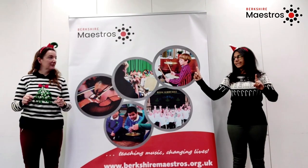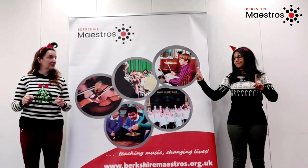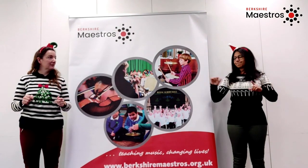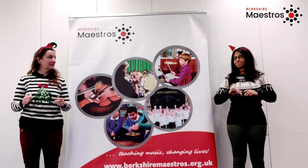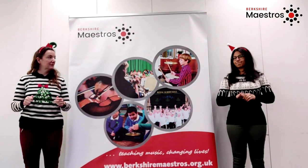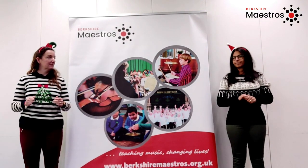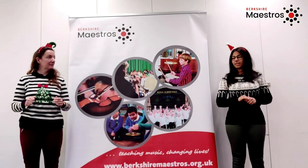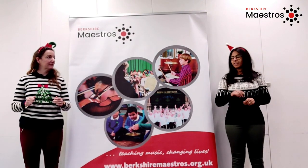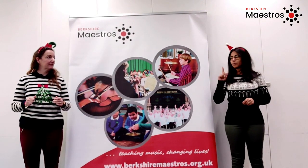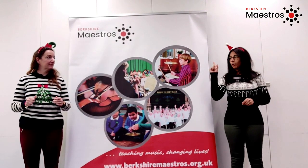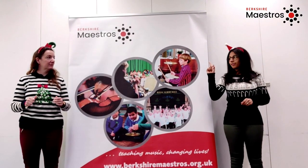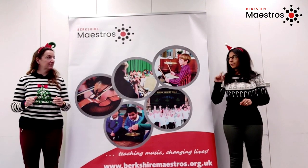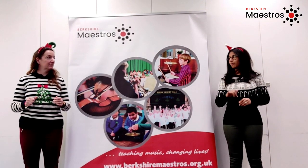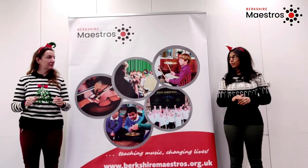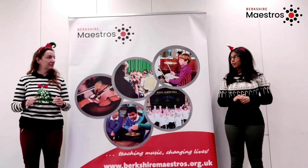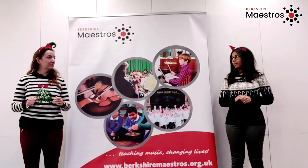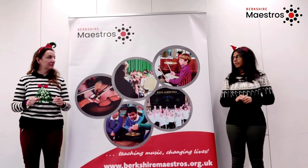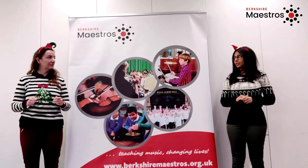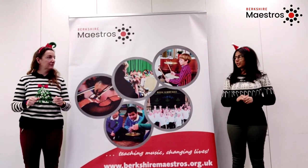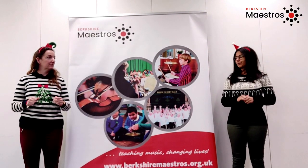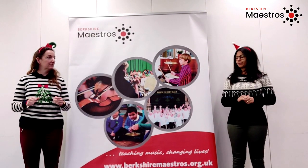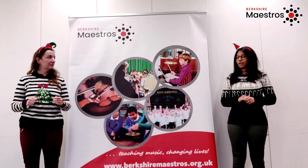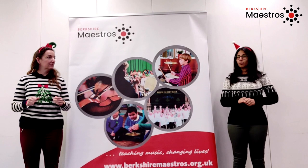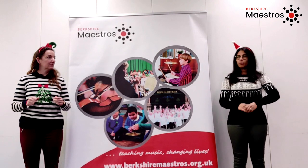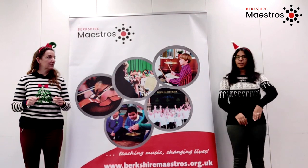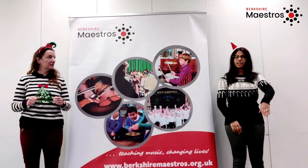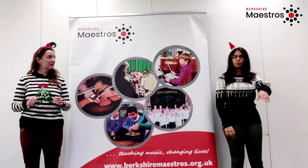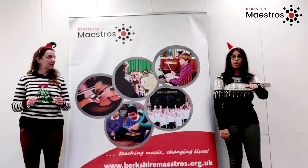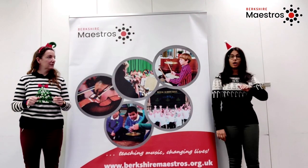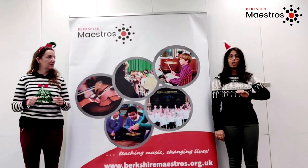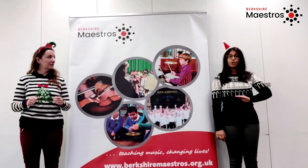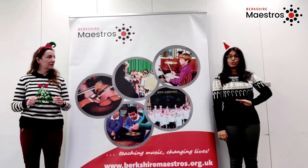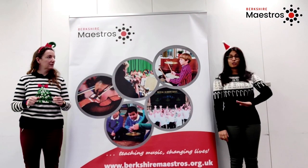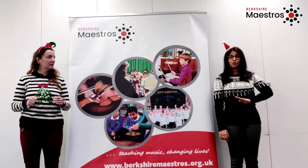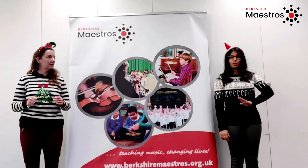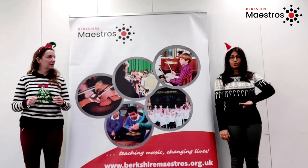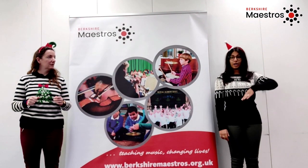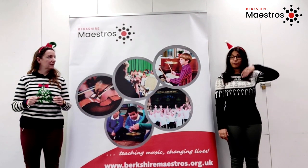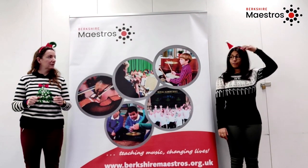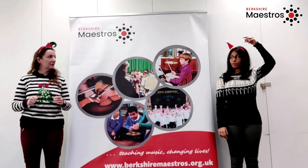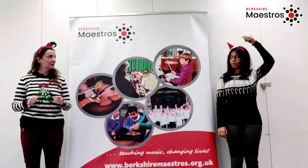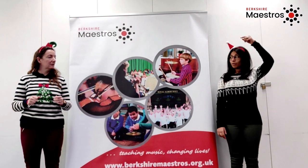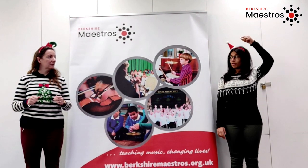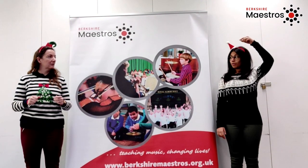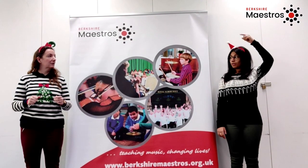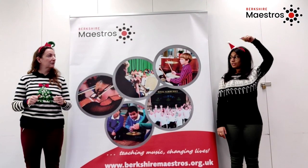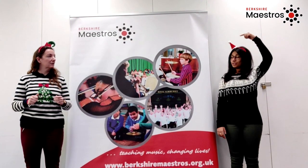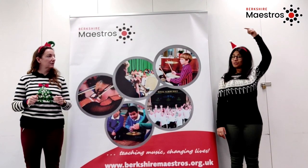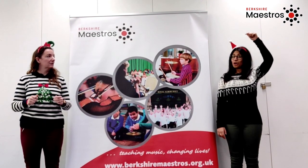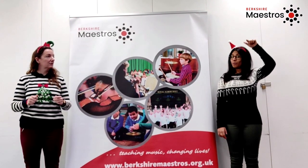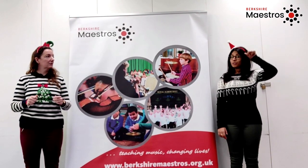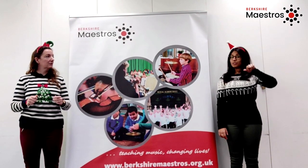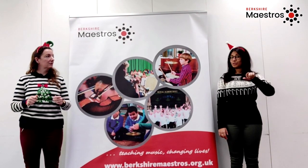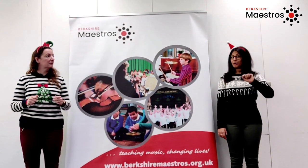said, there's one thing we've got to remember to do. When we get to our snow had fallen, snow on